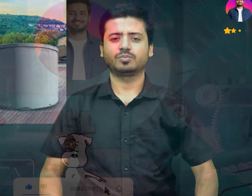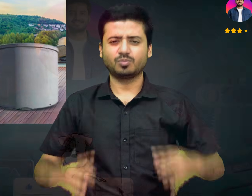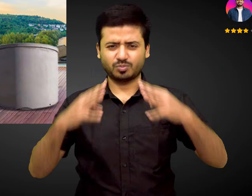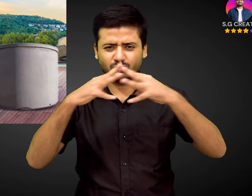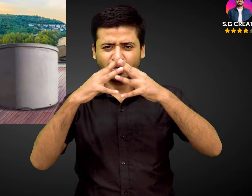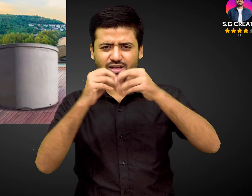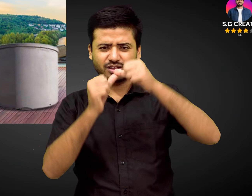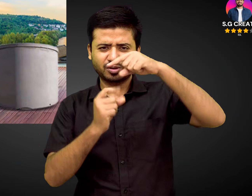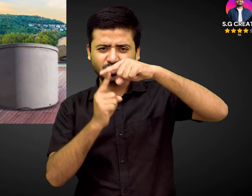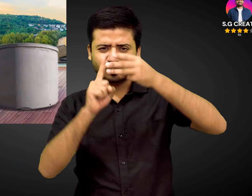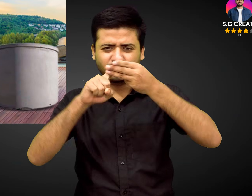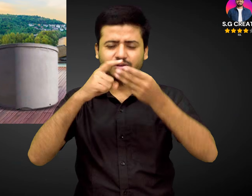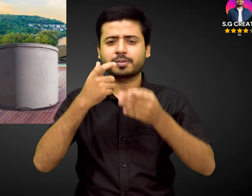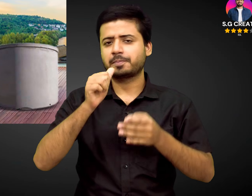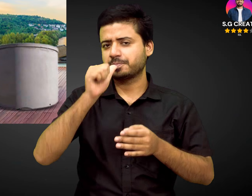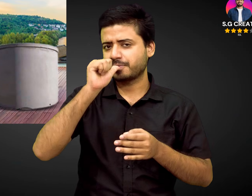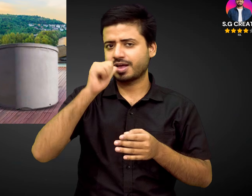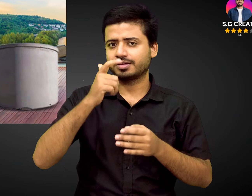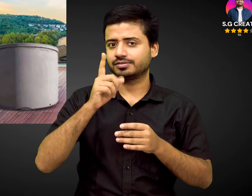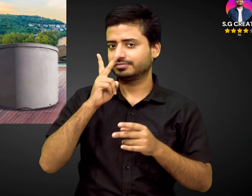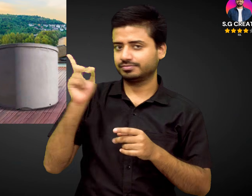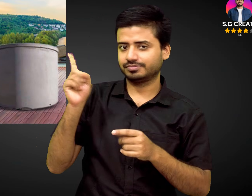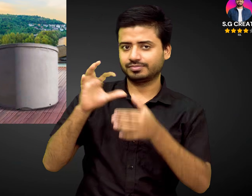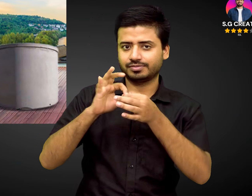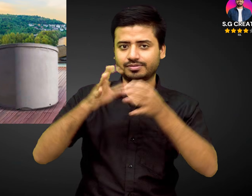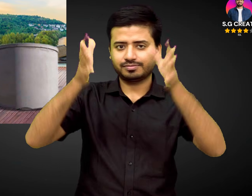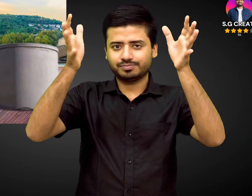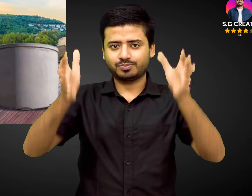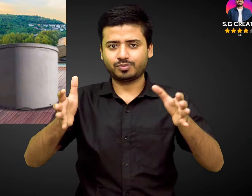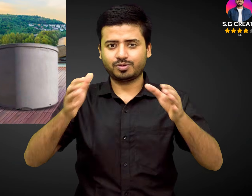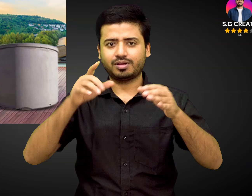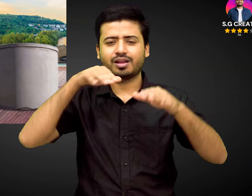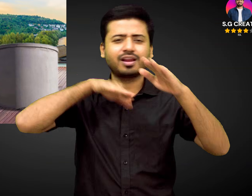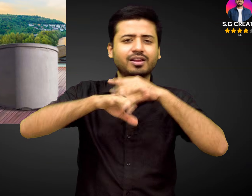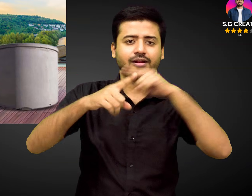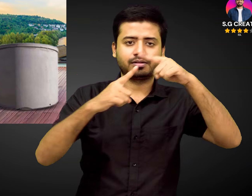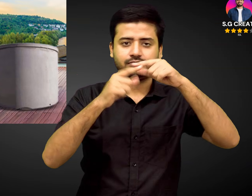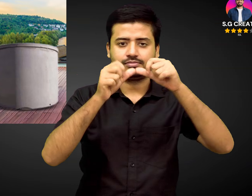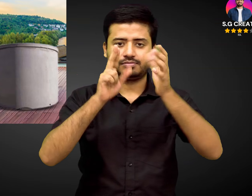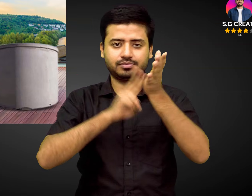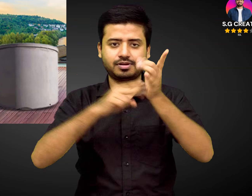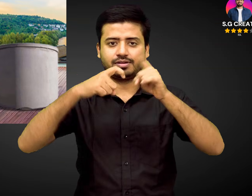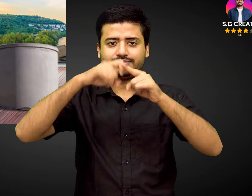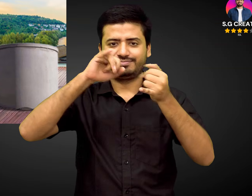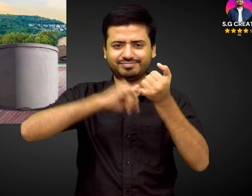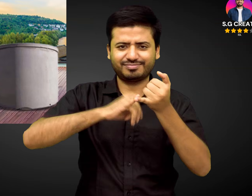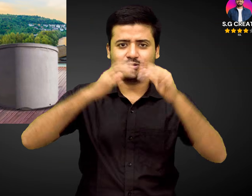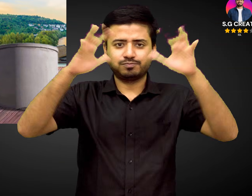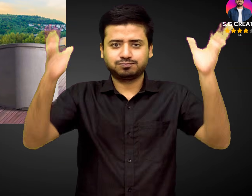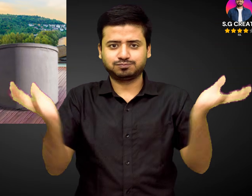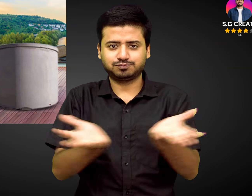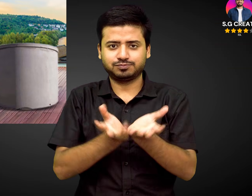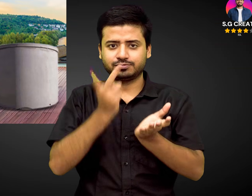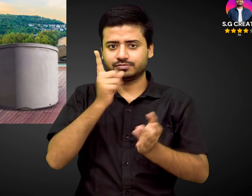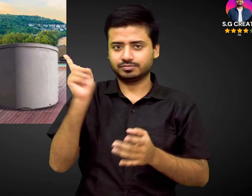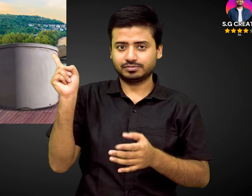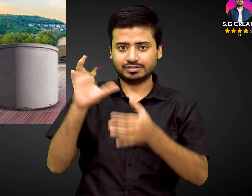That is a highly accurate and comprehensive breakdown of how wood interacts with water and the mechanics of tannin leaching. You